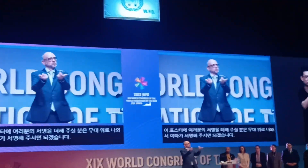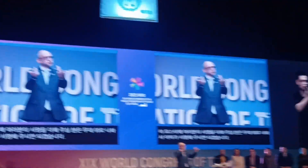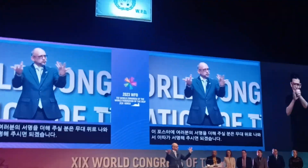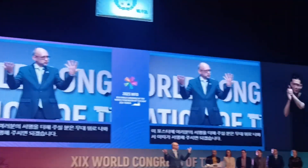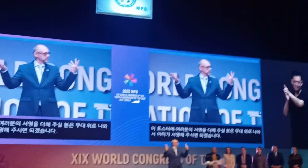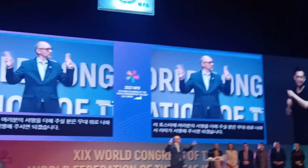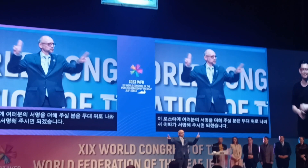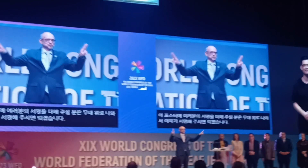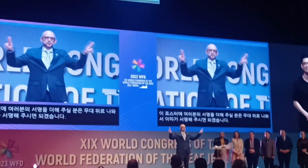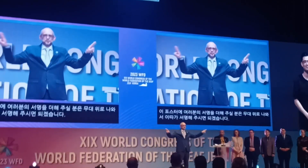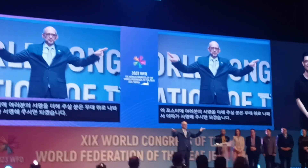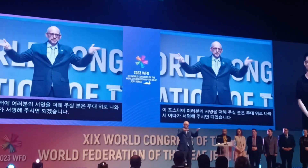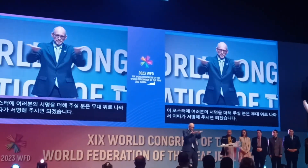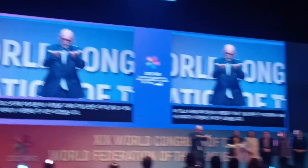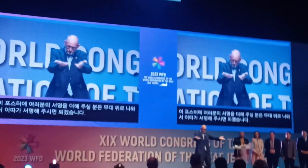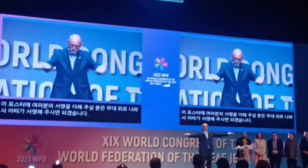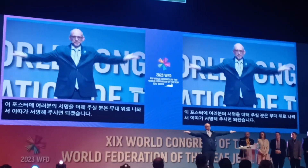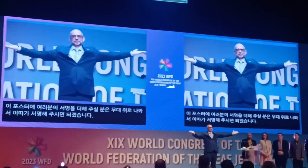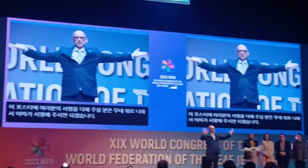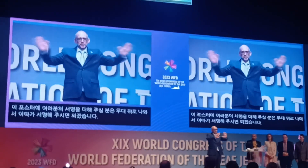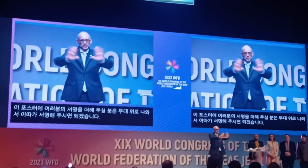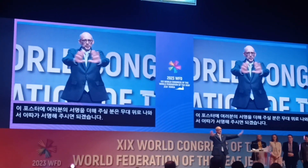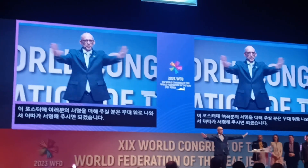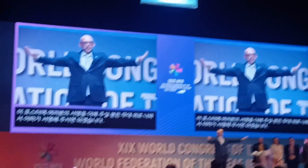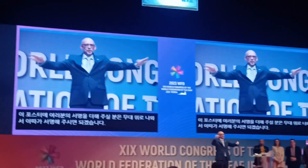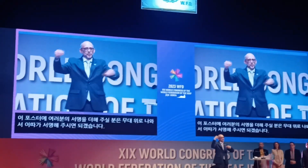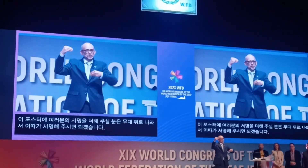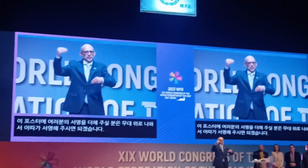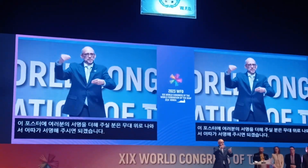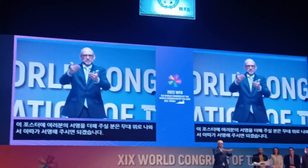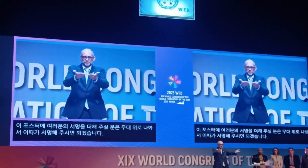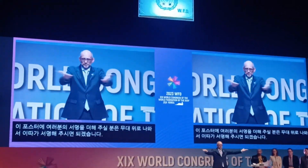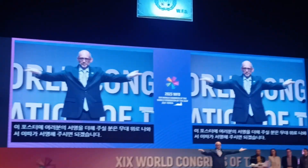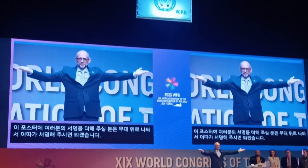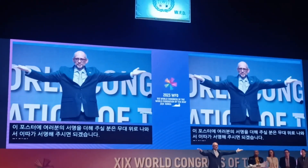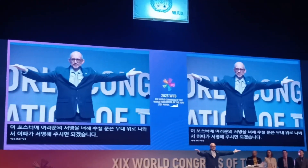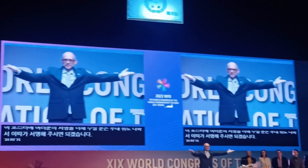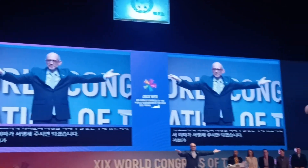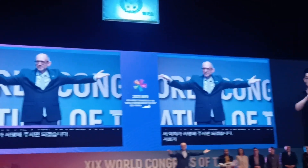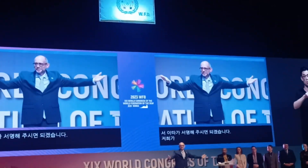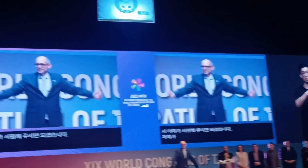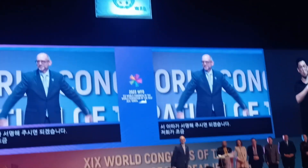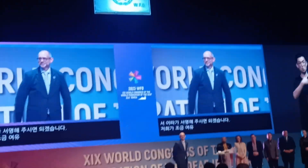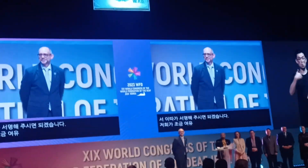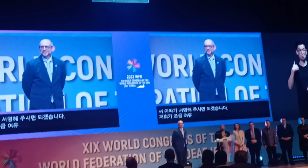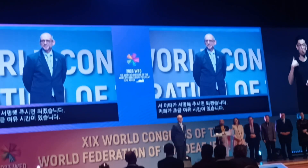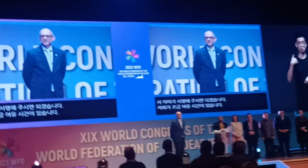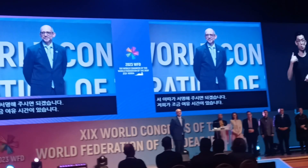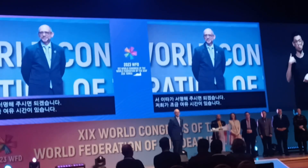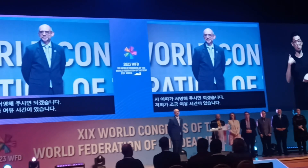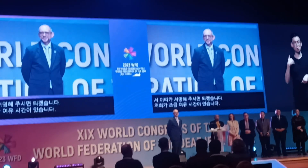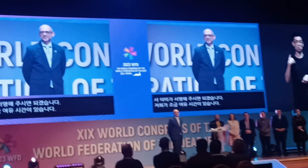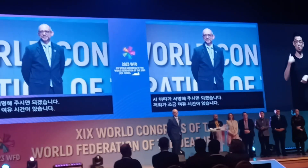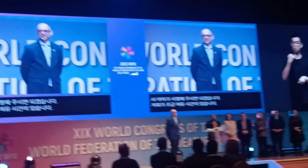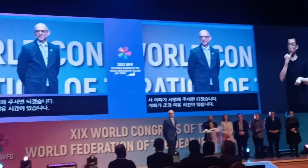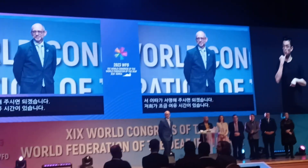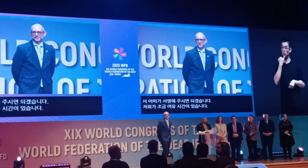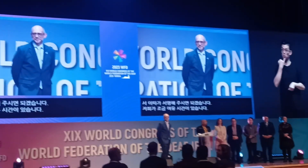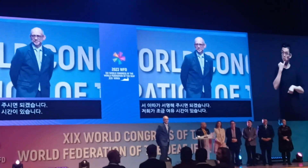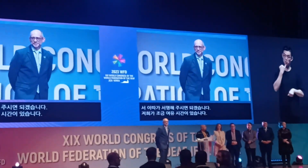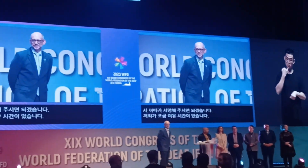So now we have time. We still have some remaining time left. If you'd like to come down to the front and add your signatures and show